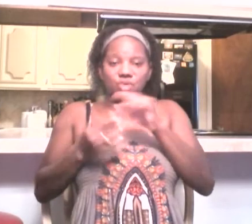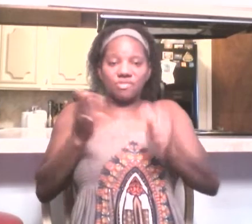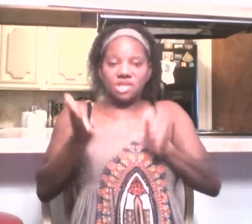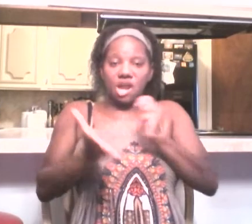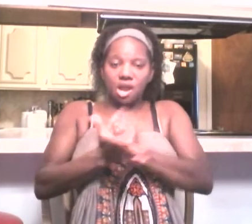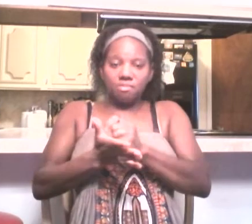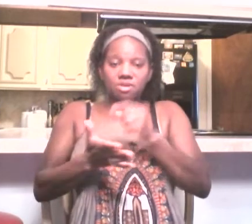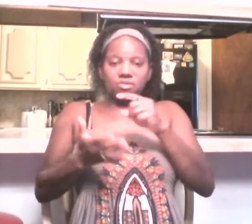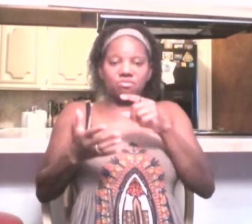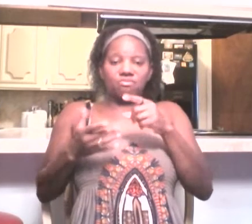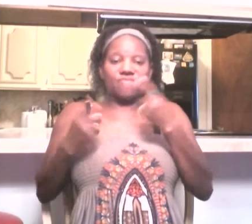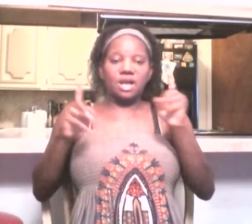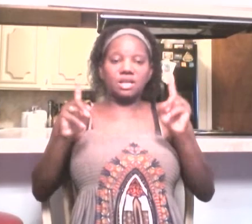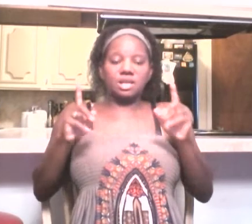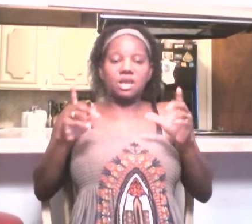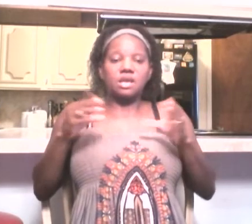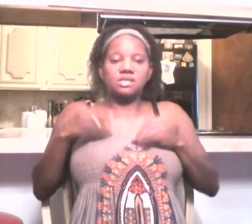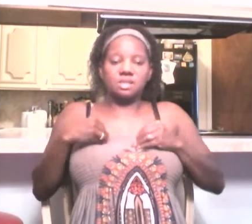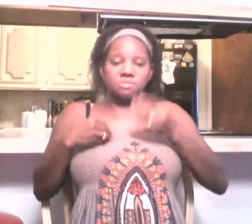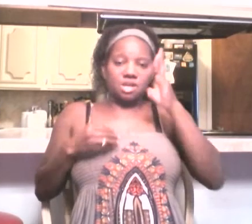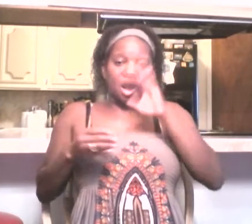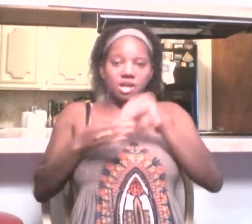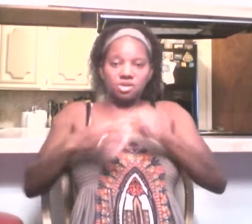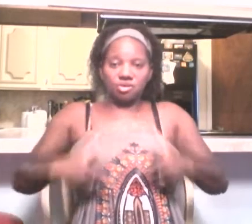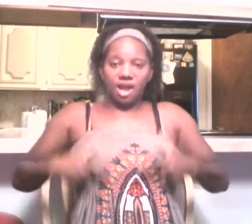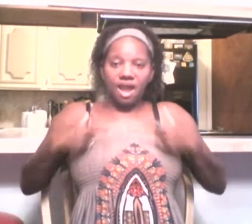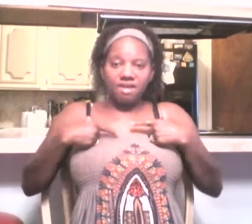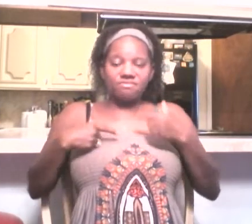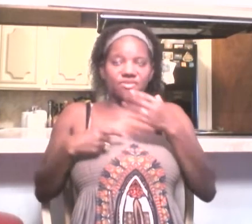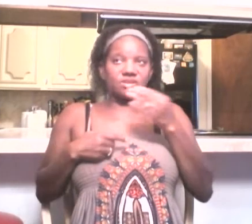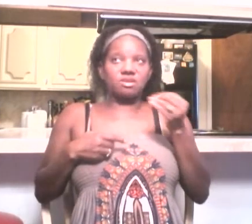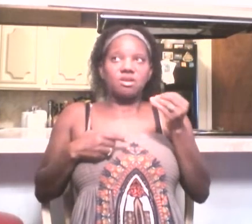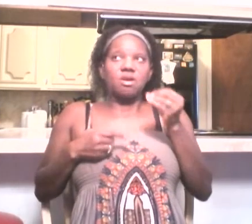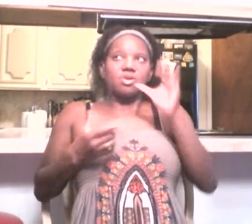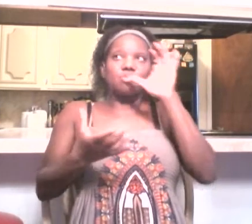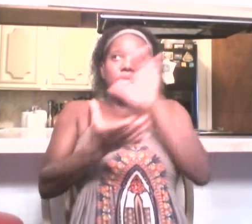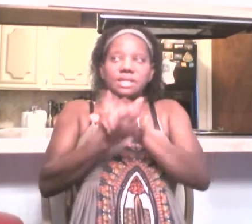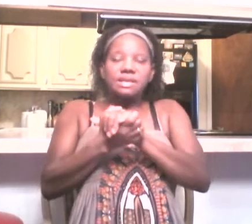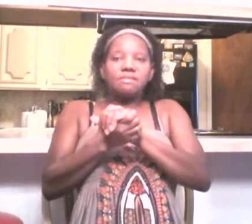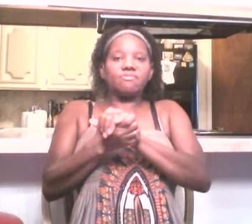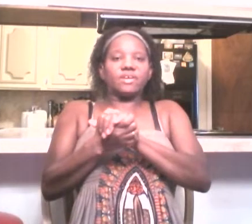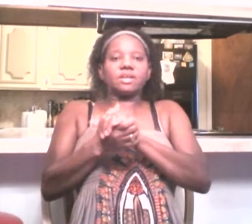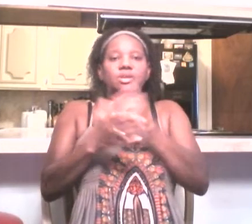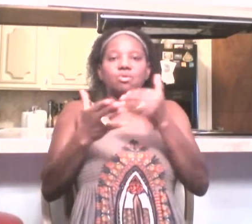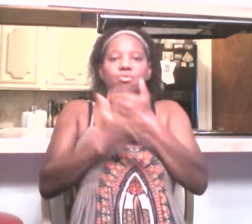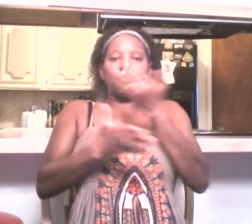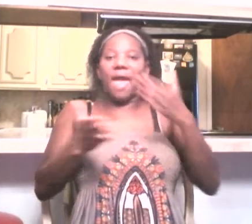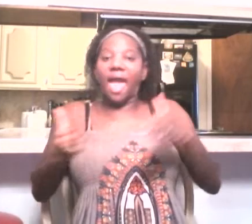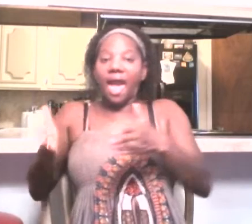at the time and you finally accepted God in your life and you believe in a new